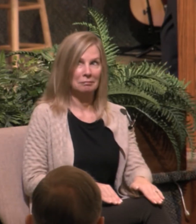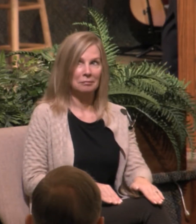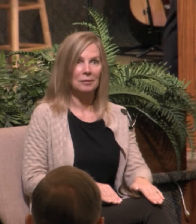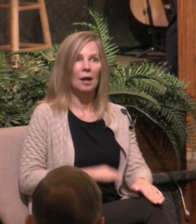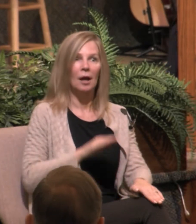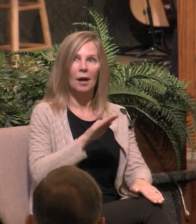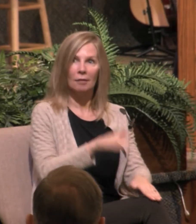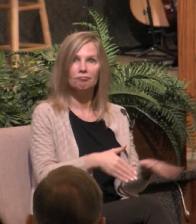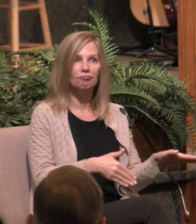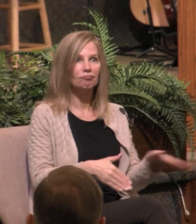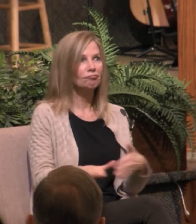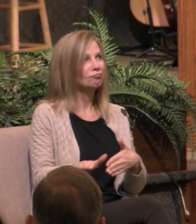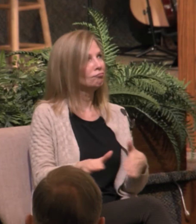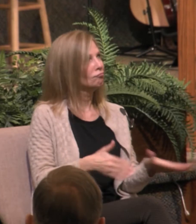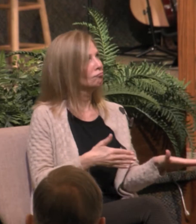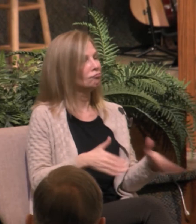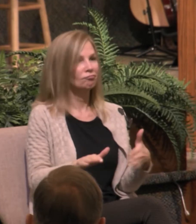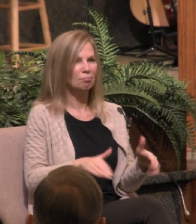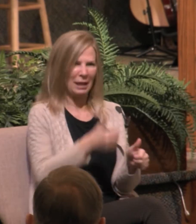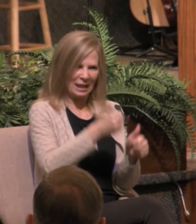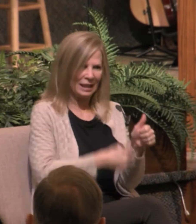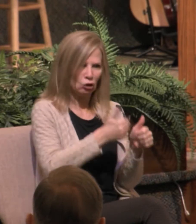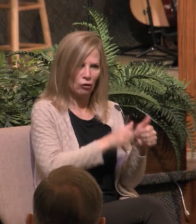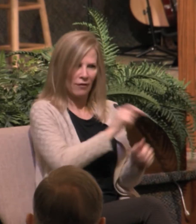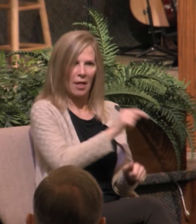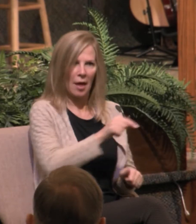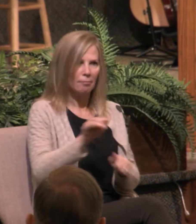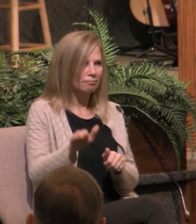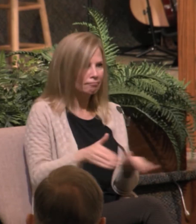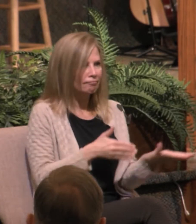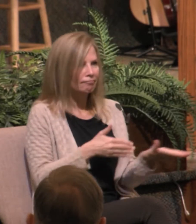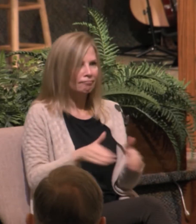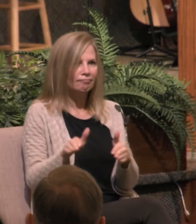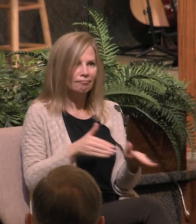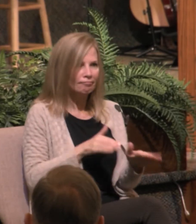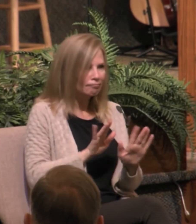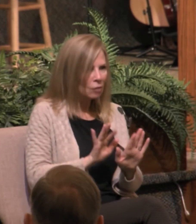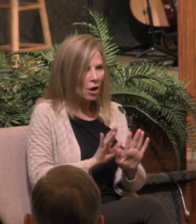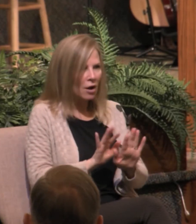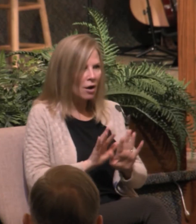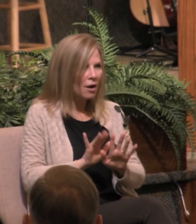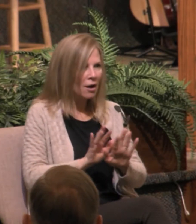them, one by one, did it.